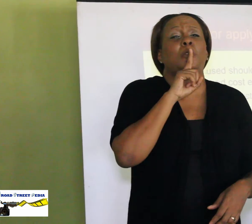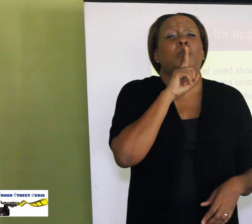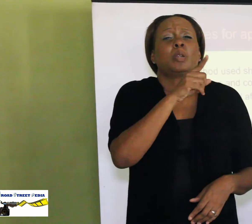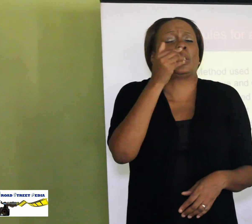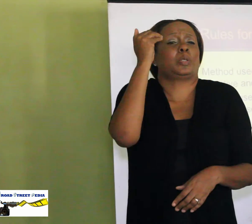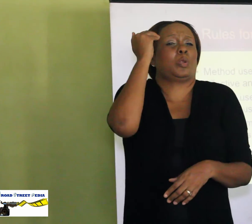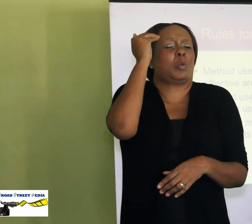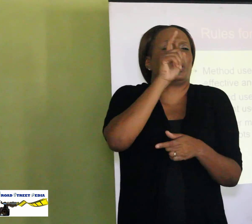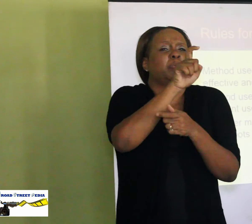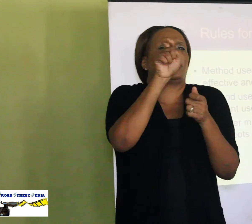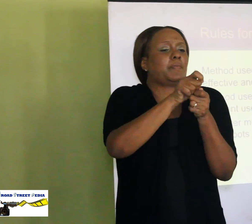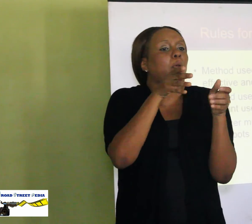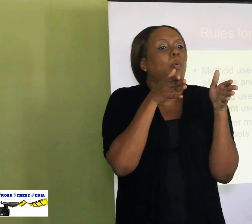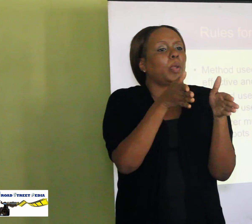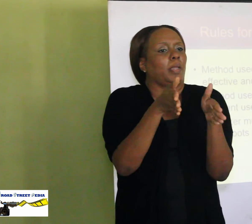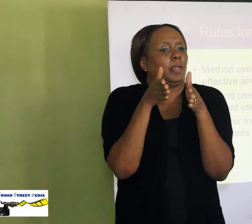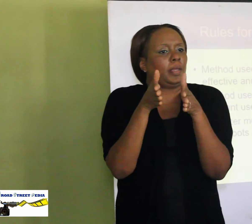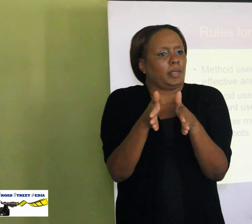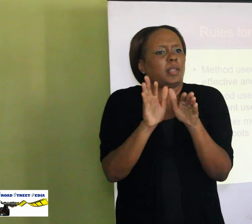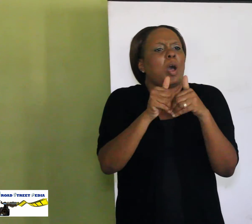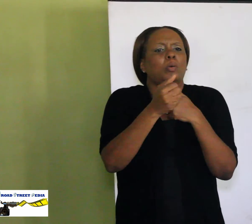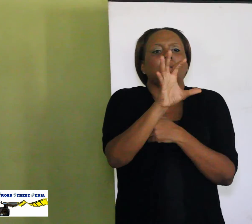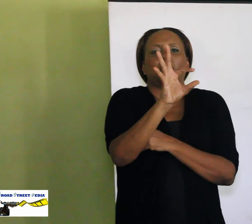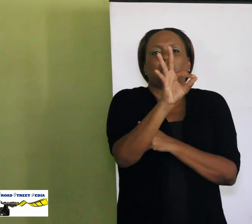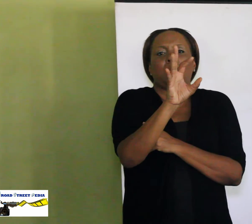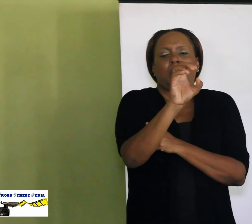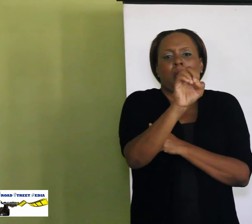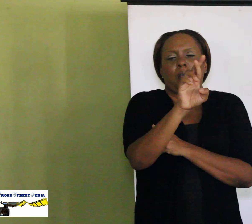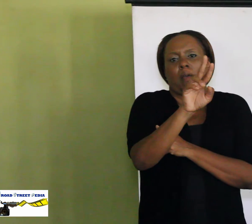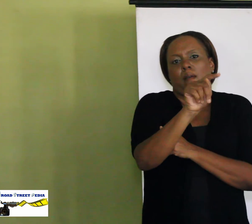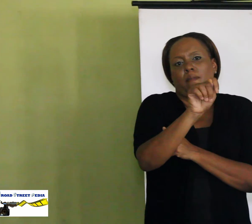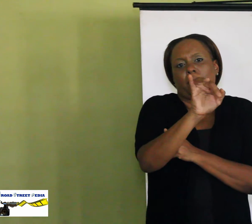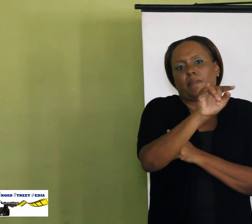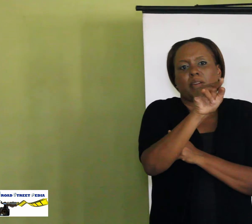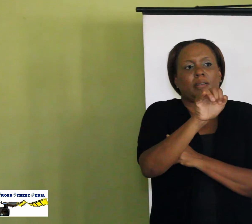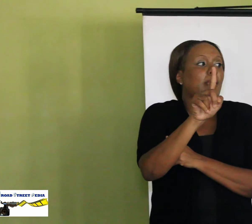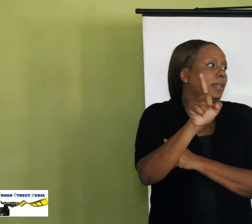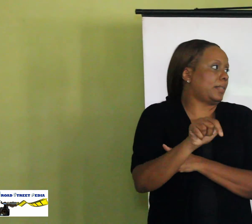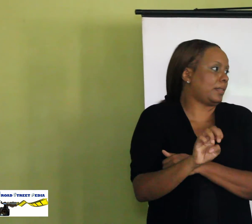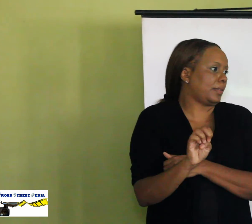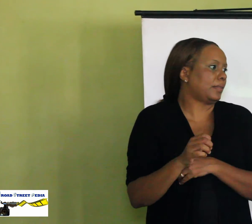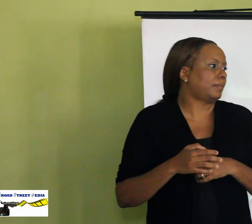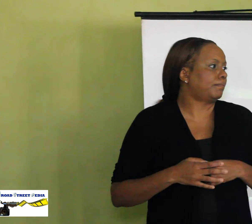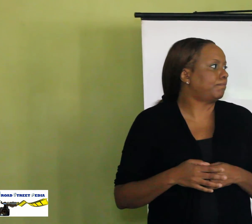cost efficient. There are various ways that you can fertilize. That's it.